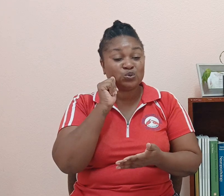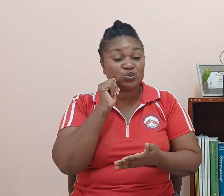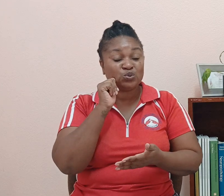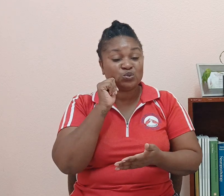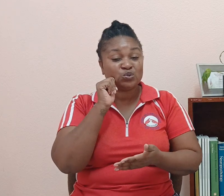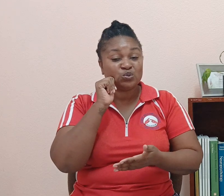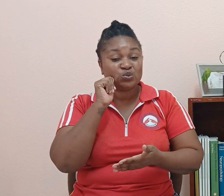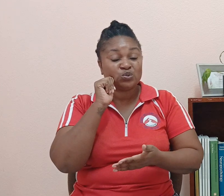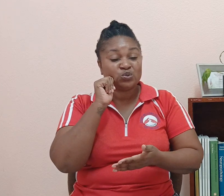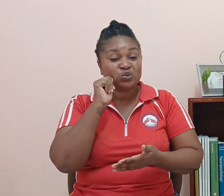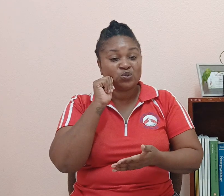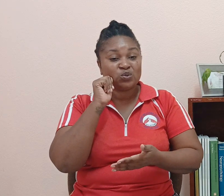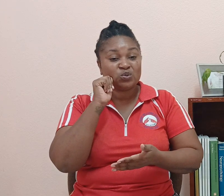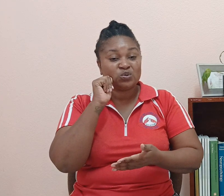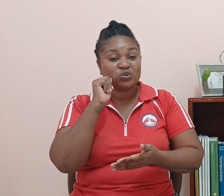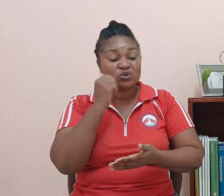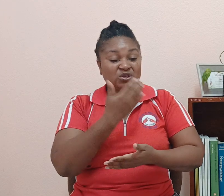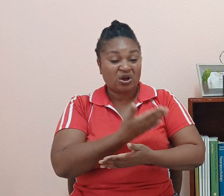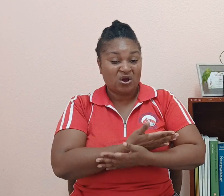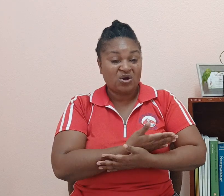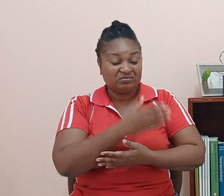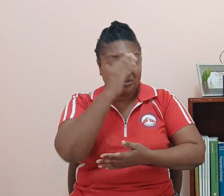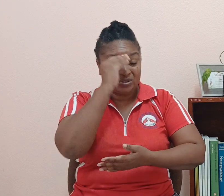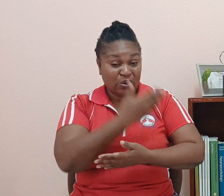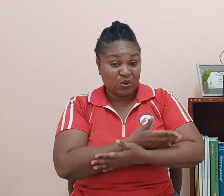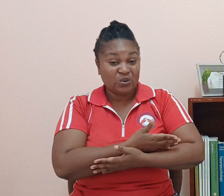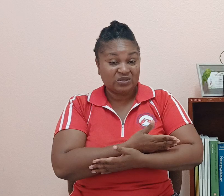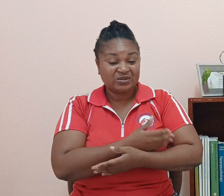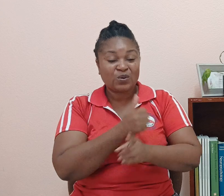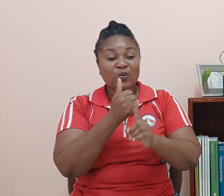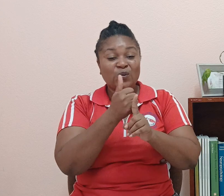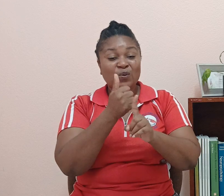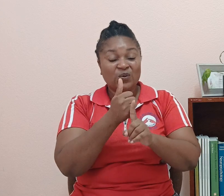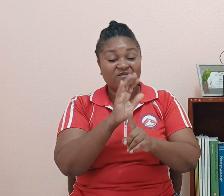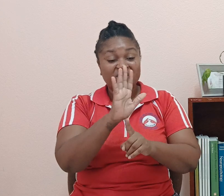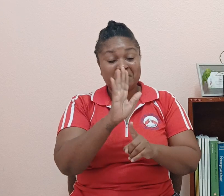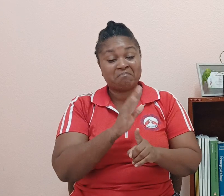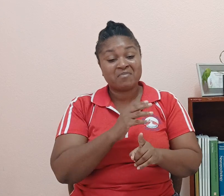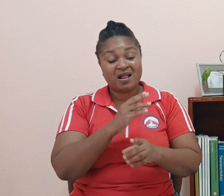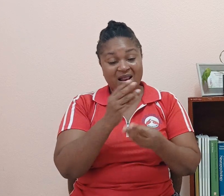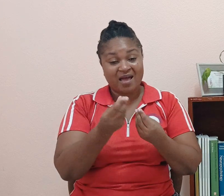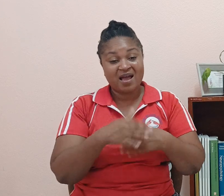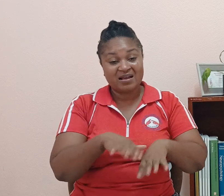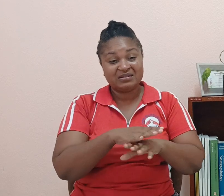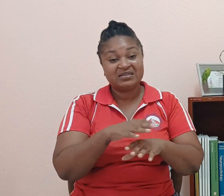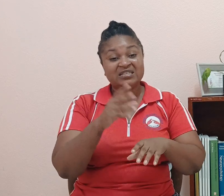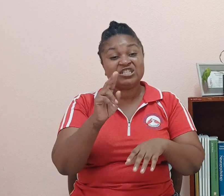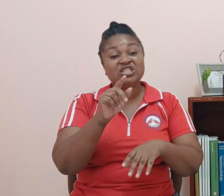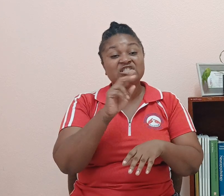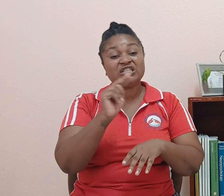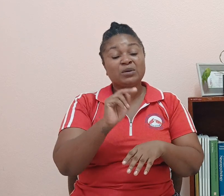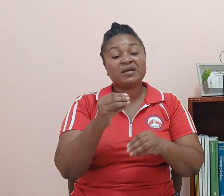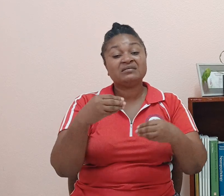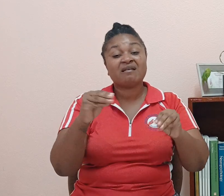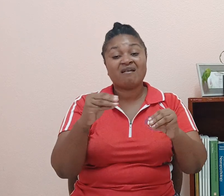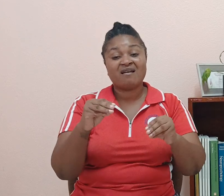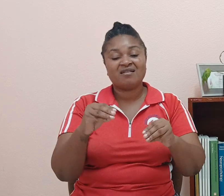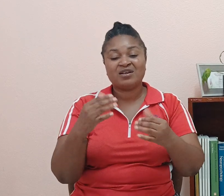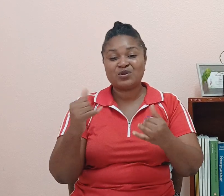Naomi's husband and sons, owned, and that he would now marry